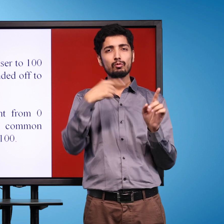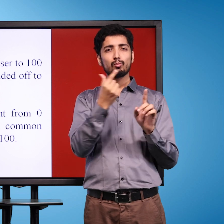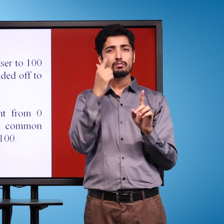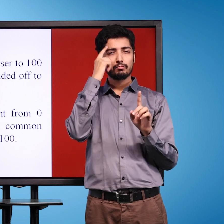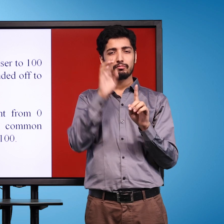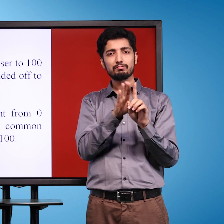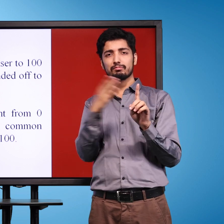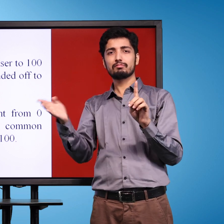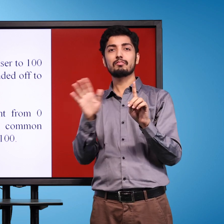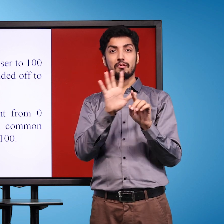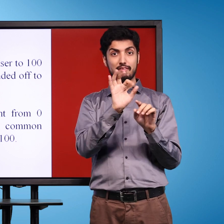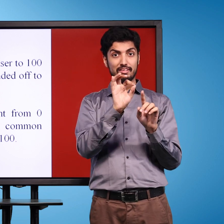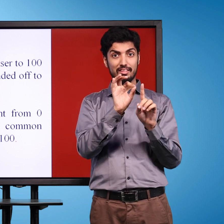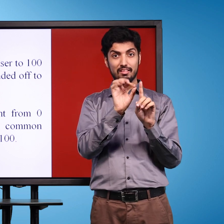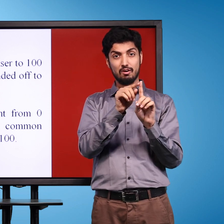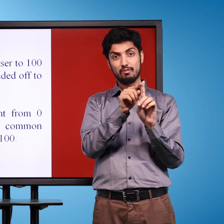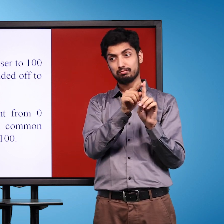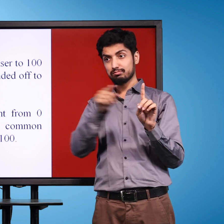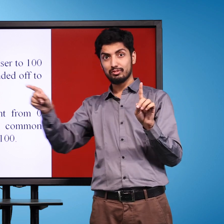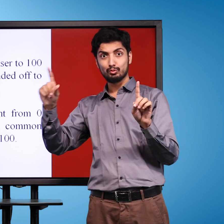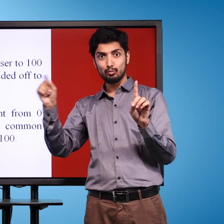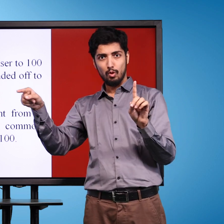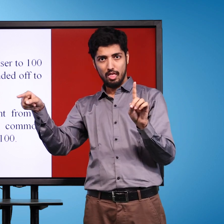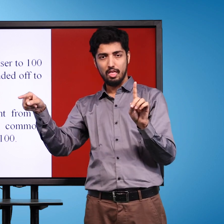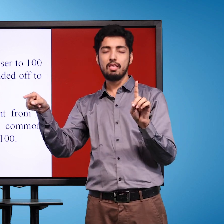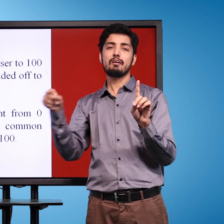It is a common practice to round it off as 100.